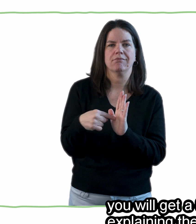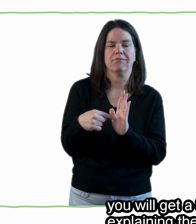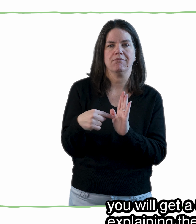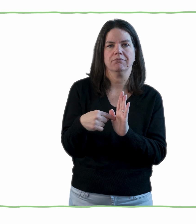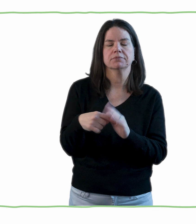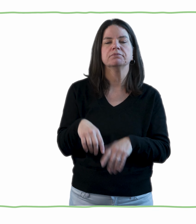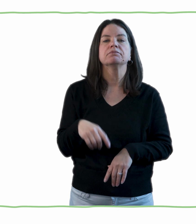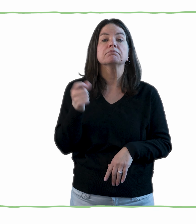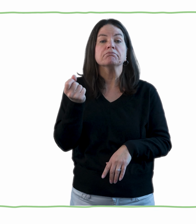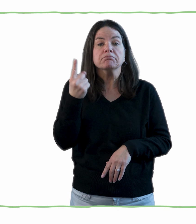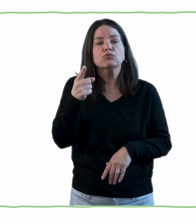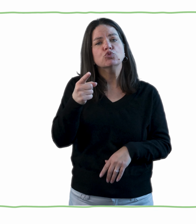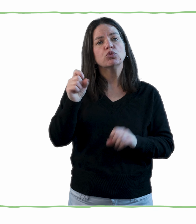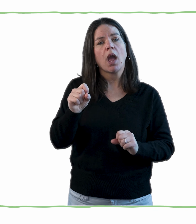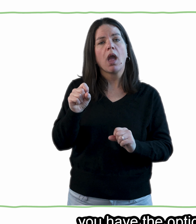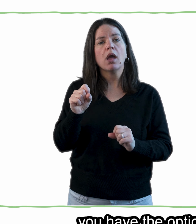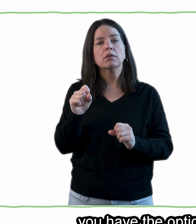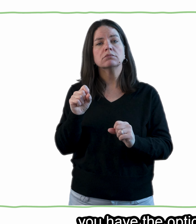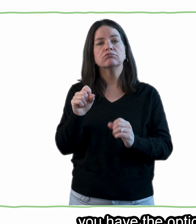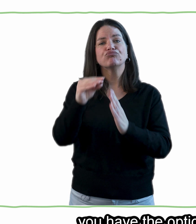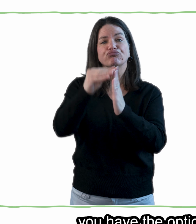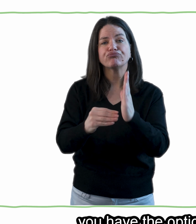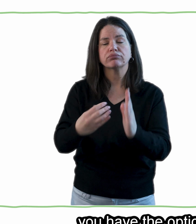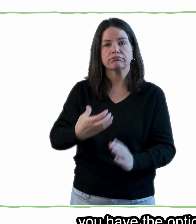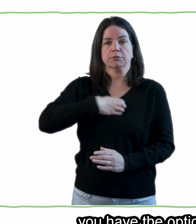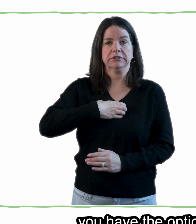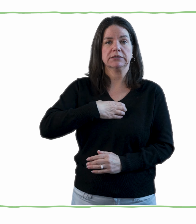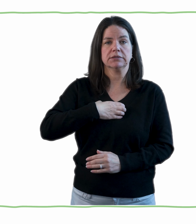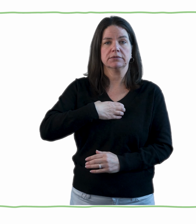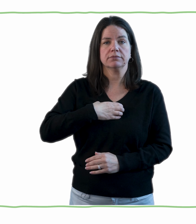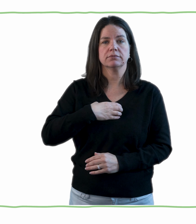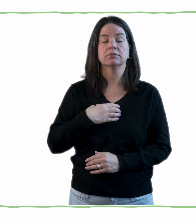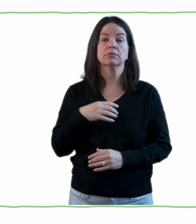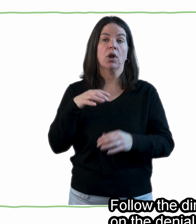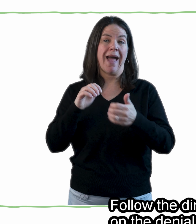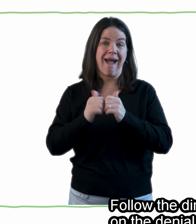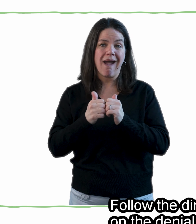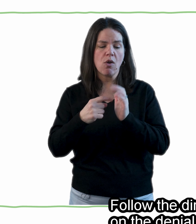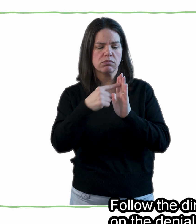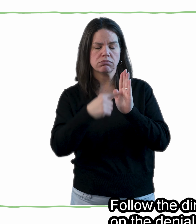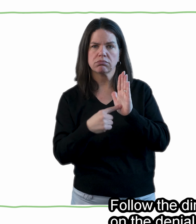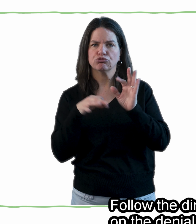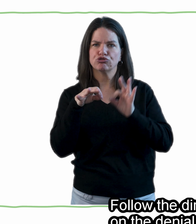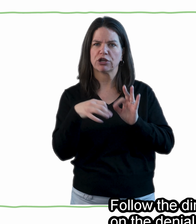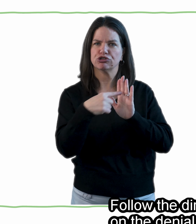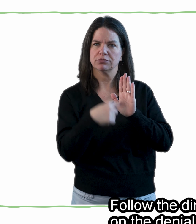reason. You have the option to appeal. Follow the directions on the